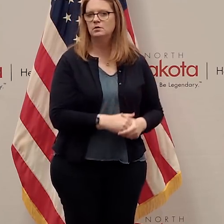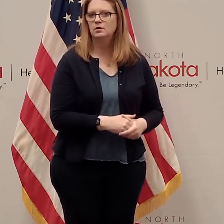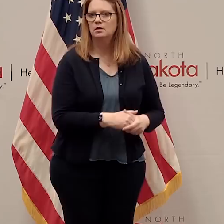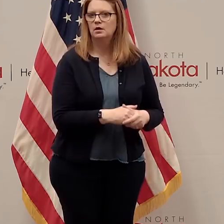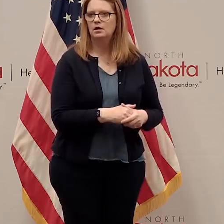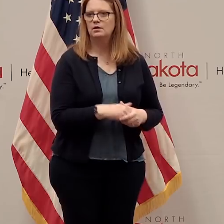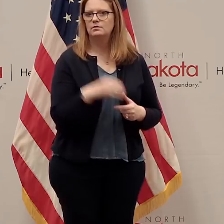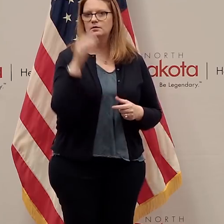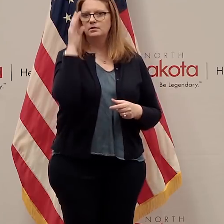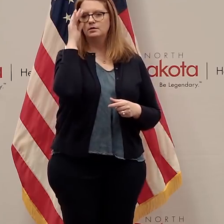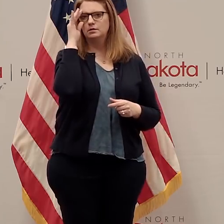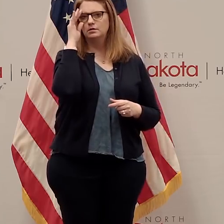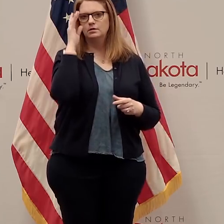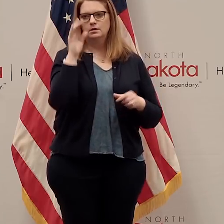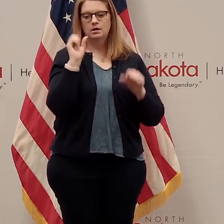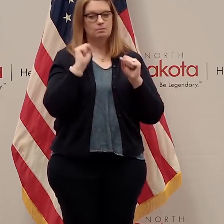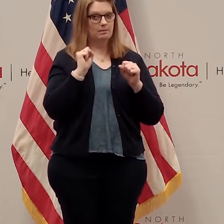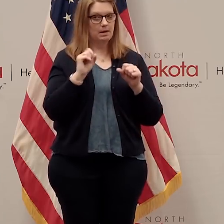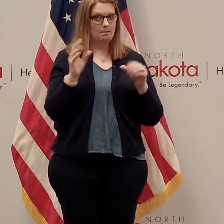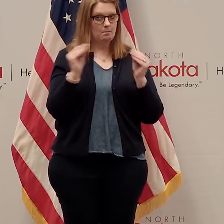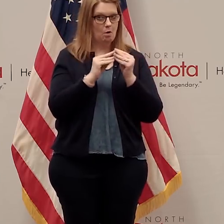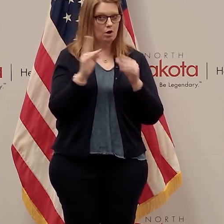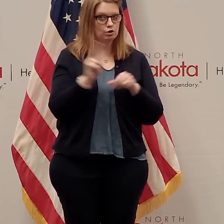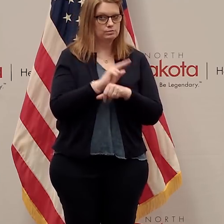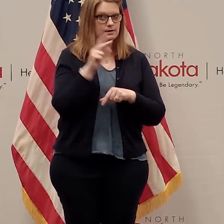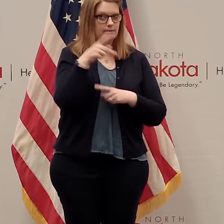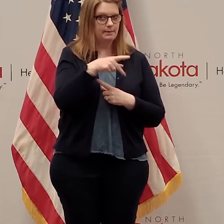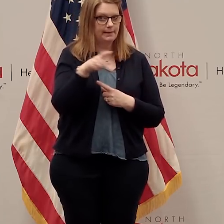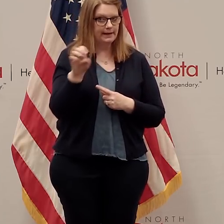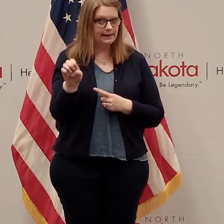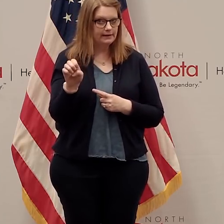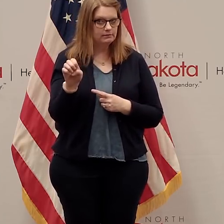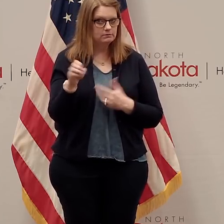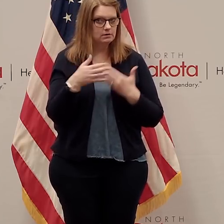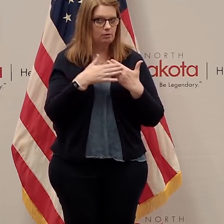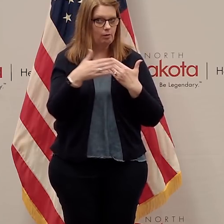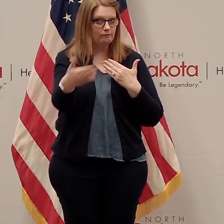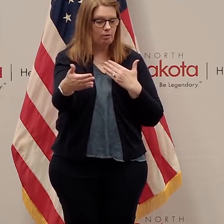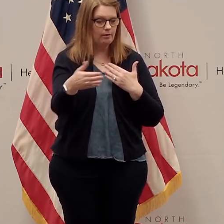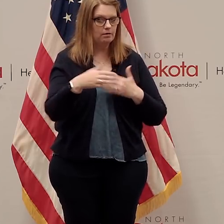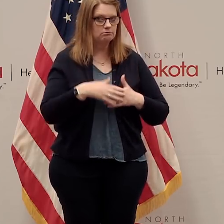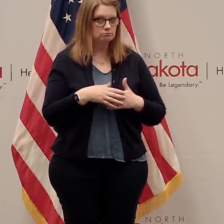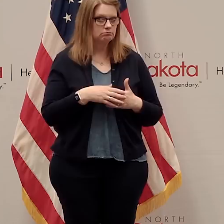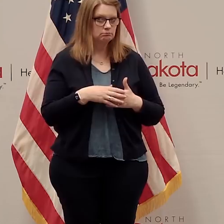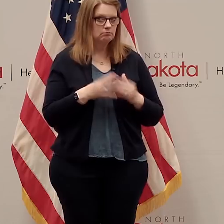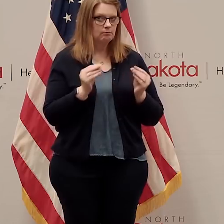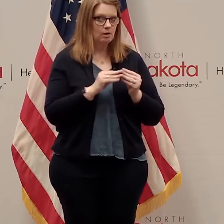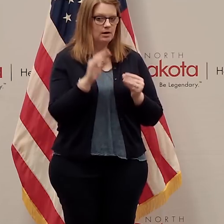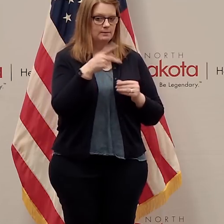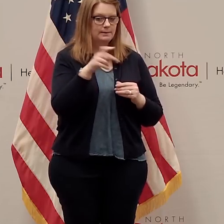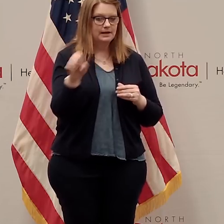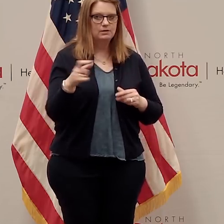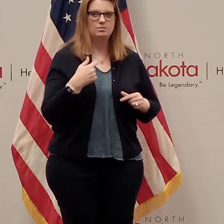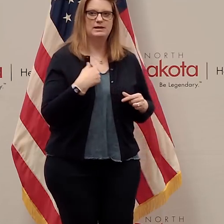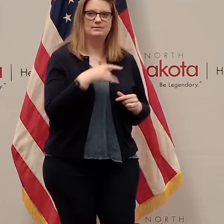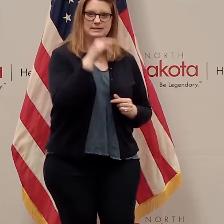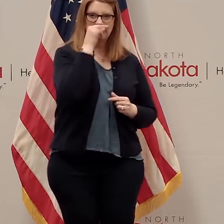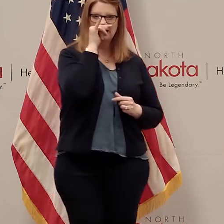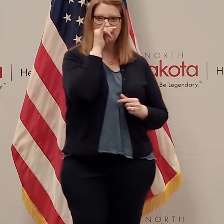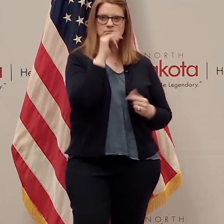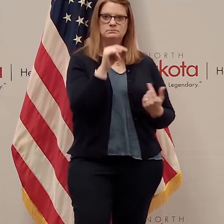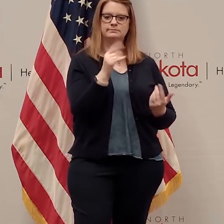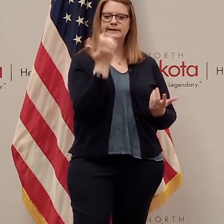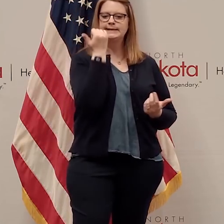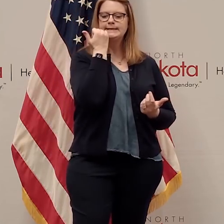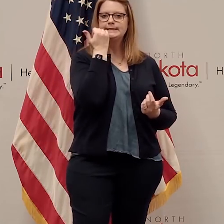there's going to be probably more use of PPE going forward. I mean, I think, you know, when I was a kid, a dentist, you